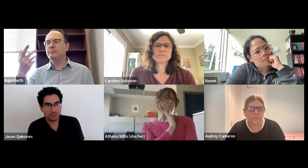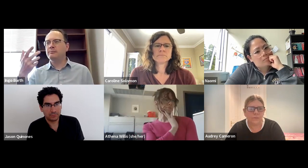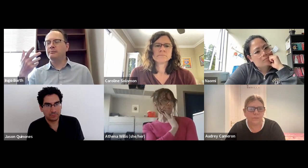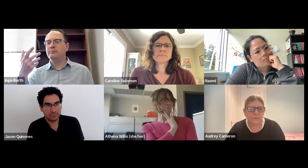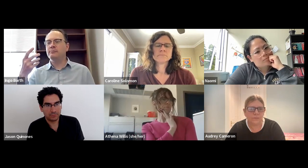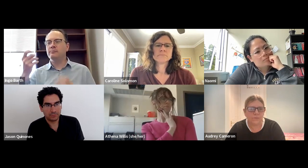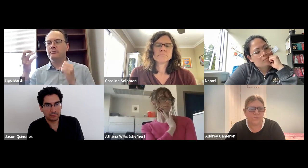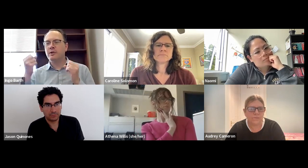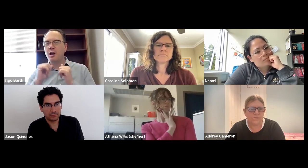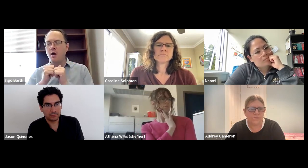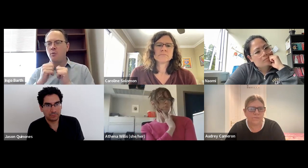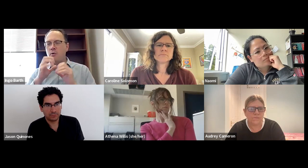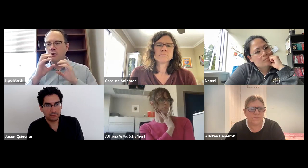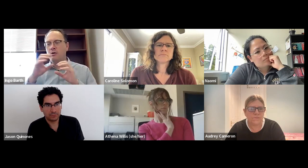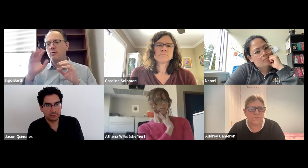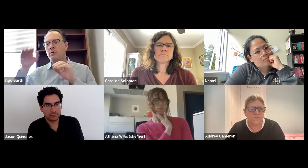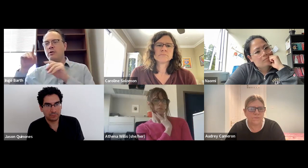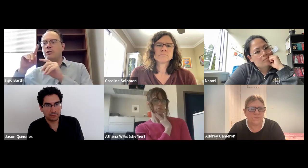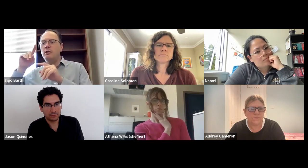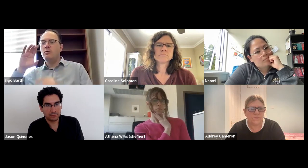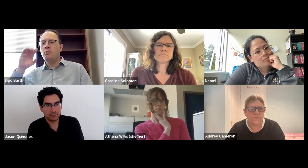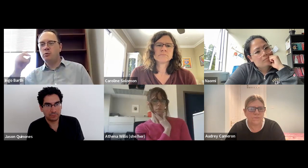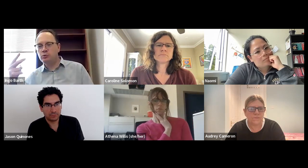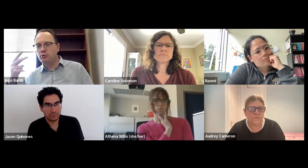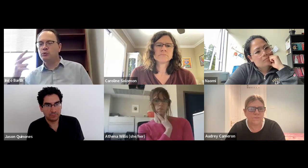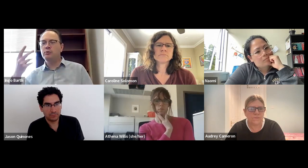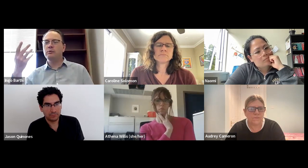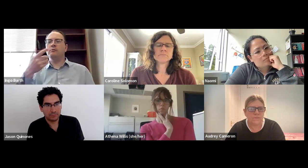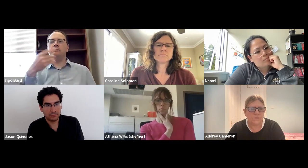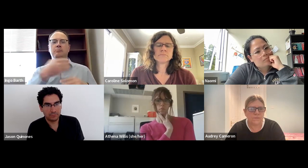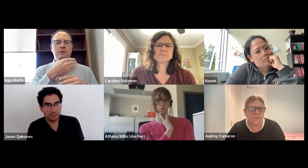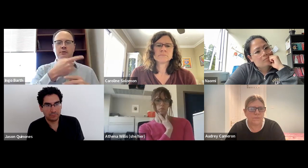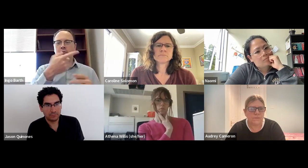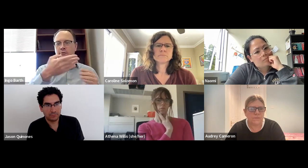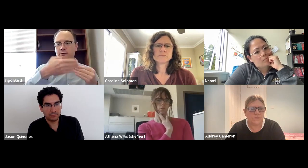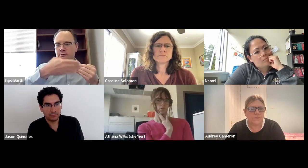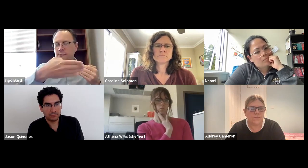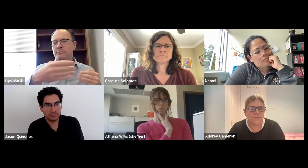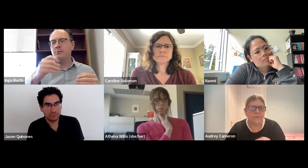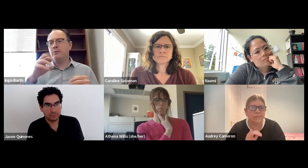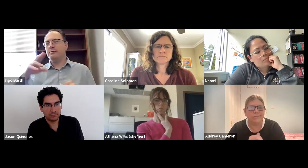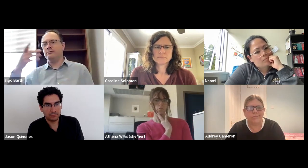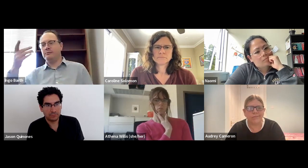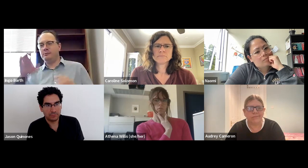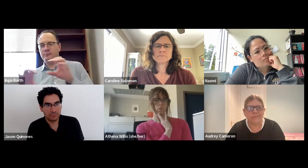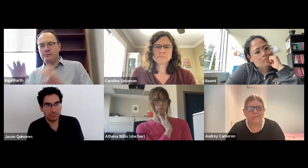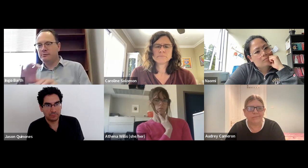use. And if they were coming together, they could start to communicate how maybe one sign is used here, for example, CO2